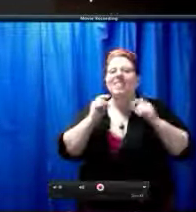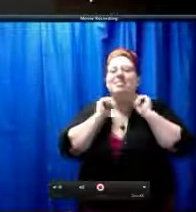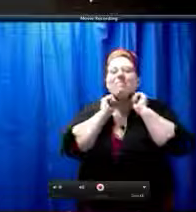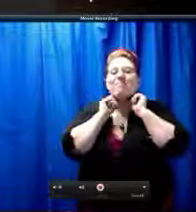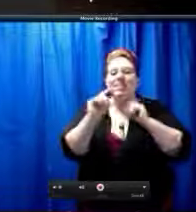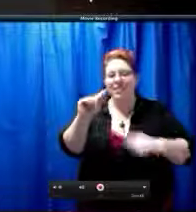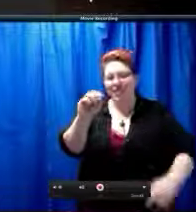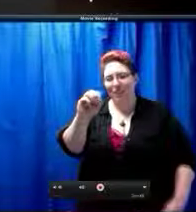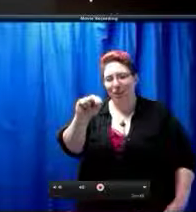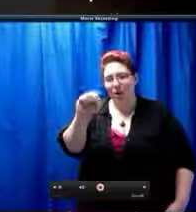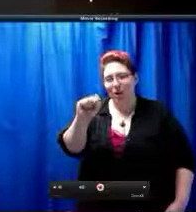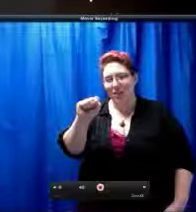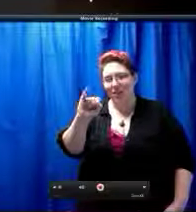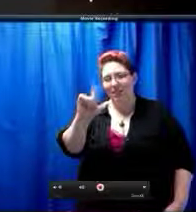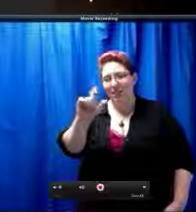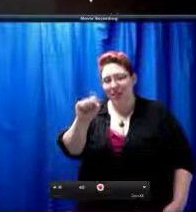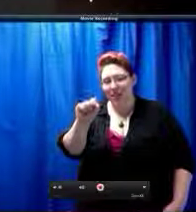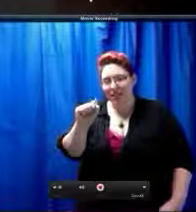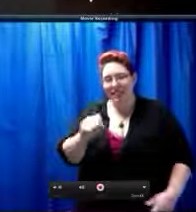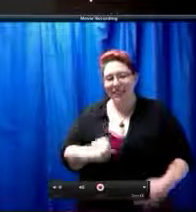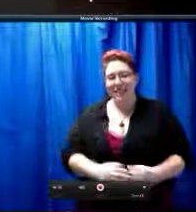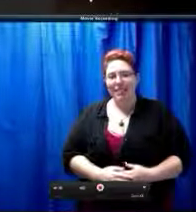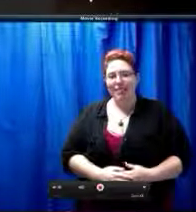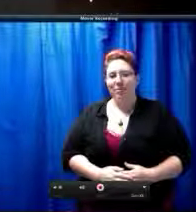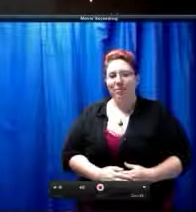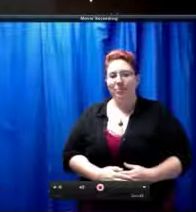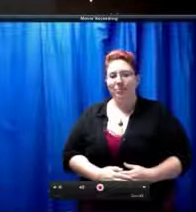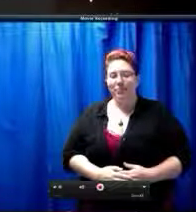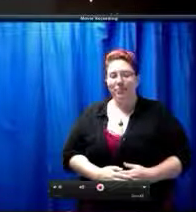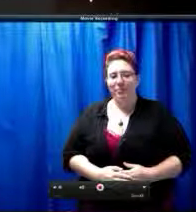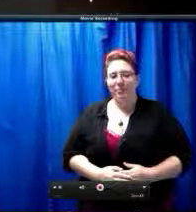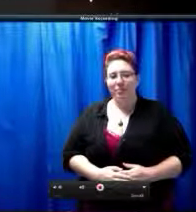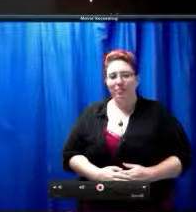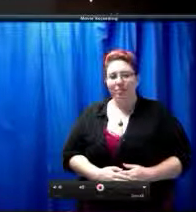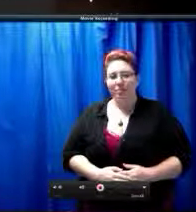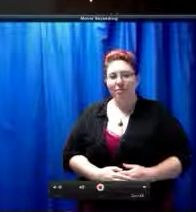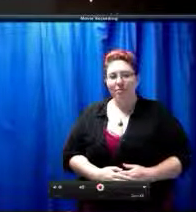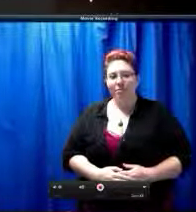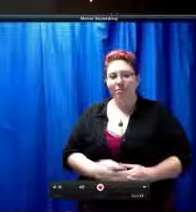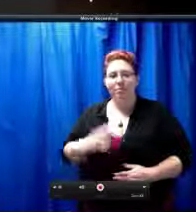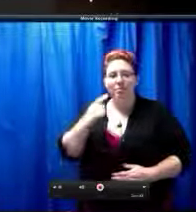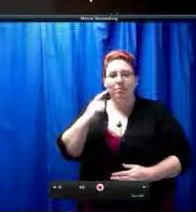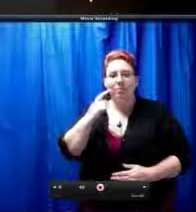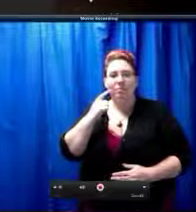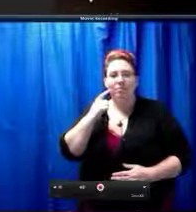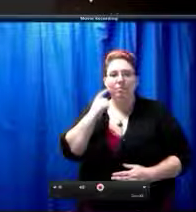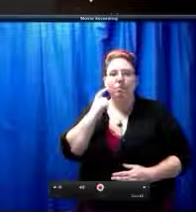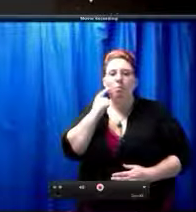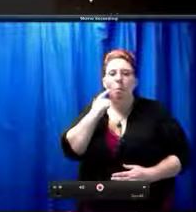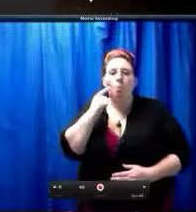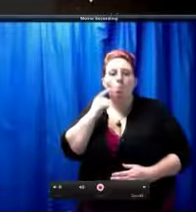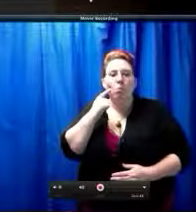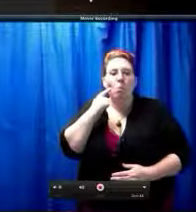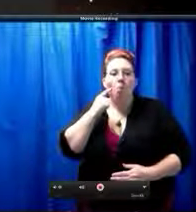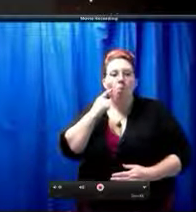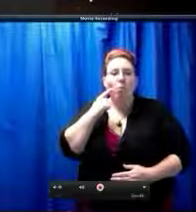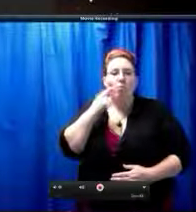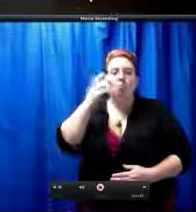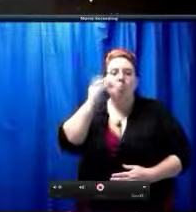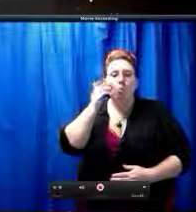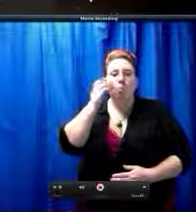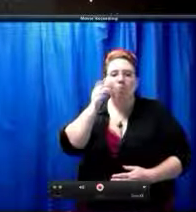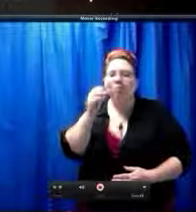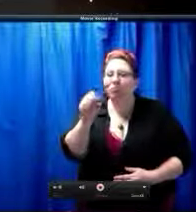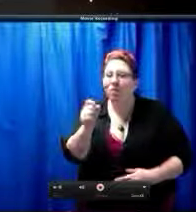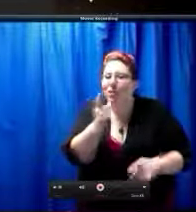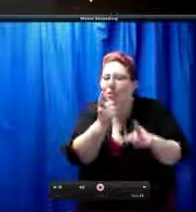It's all good. All right, and open for me. You bite your cheek right there, don't you? Right back there. Kinda, yeah. Yep. All right,